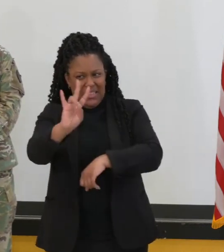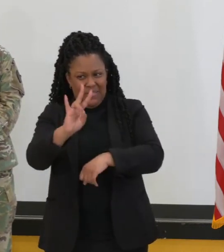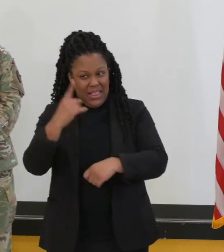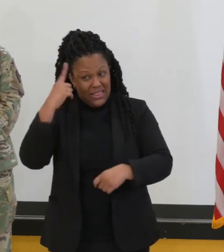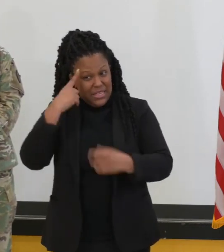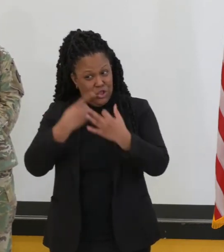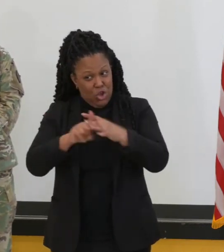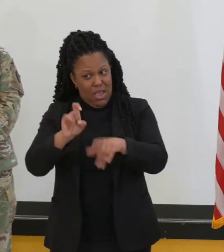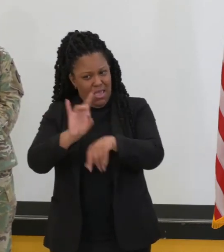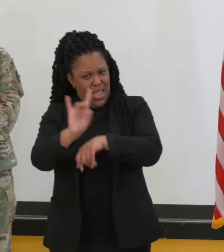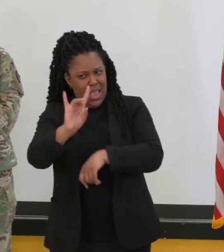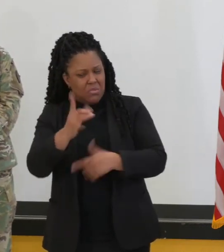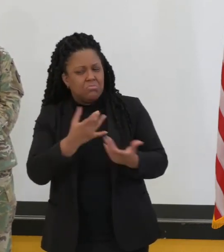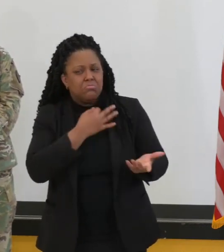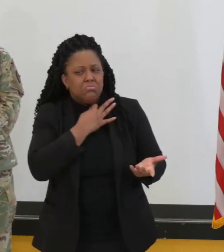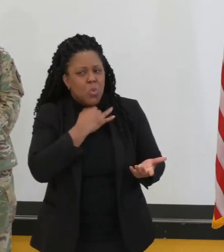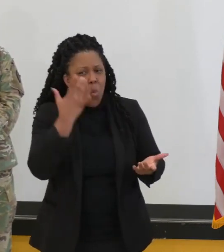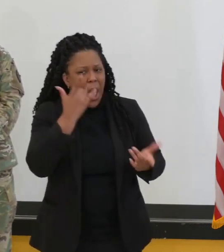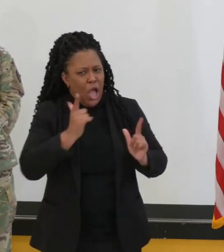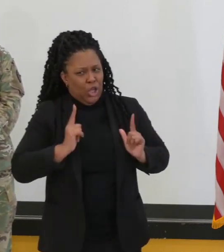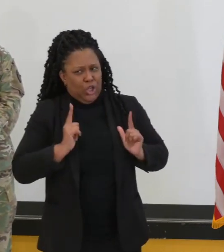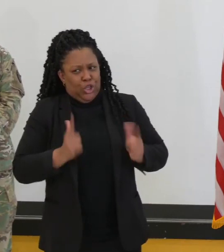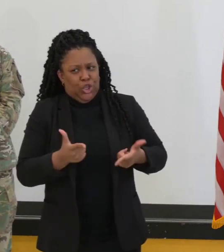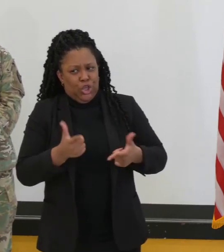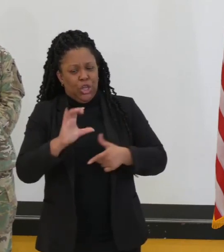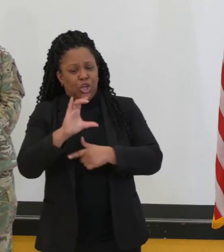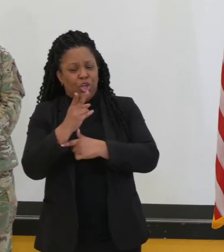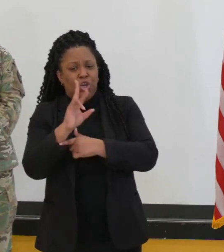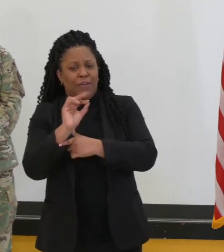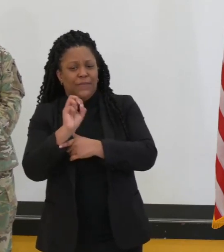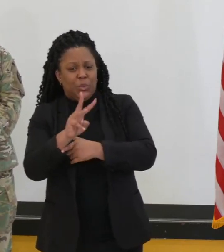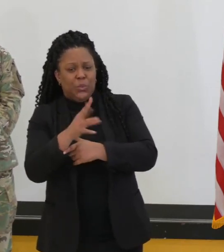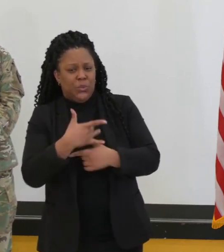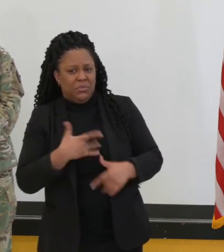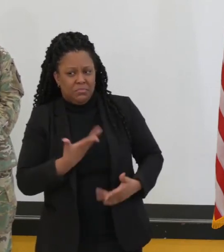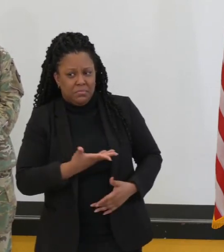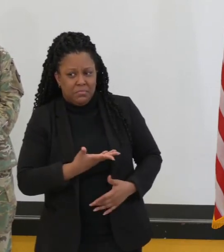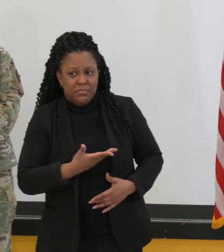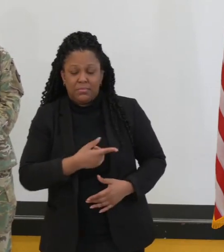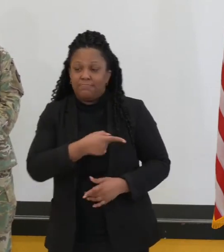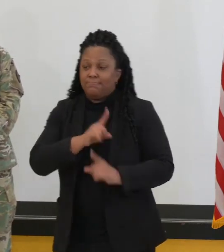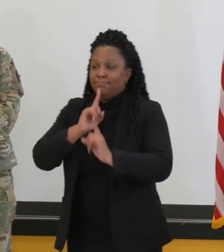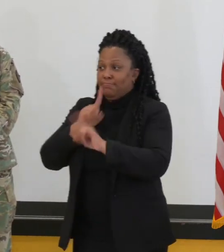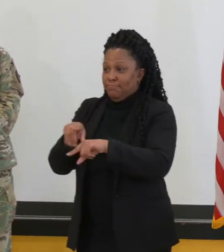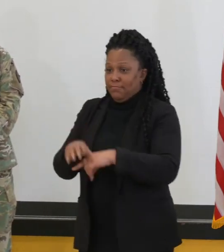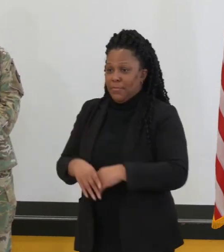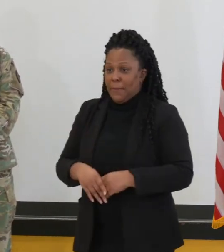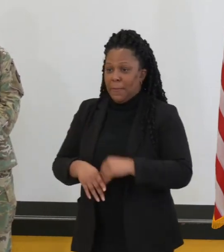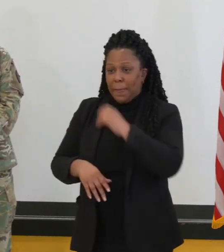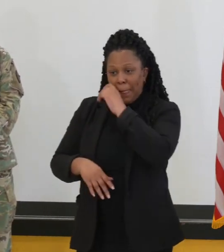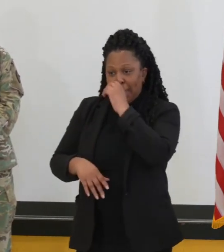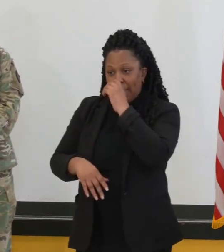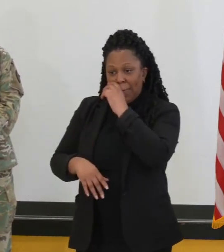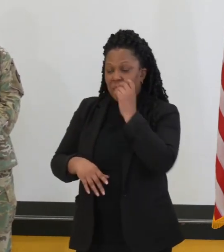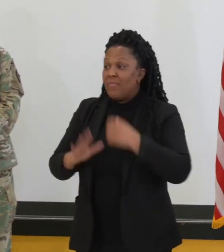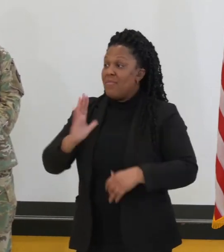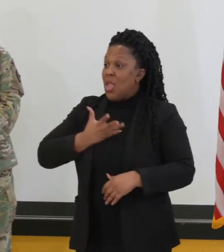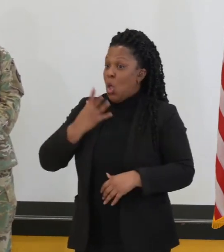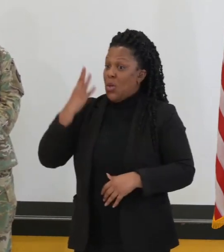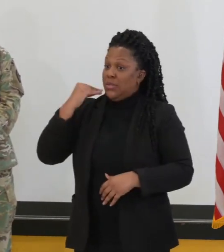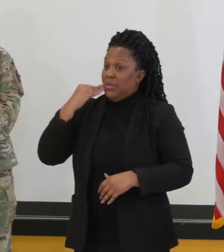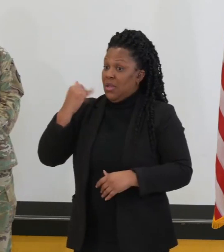answer to that is that our experience with curfews have been that if we start the curfew after dark, they are much more